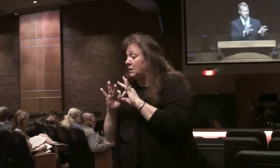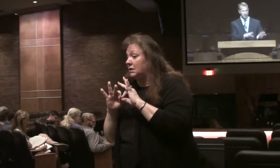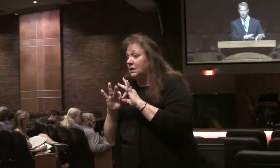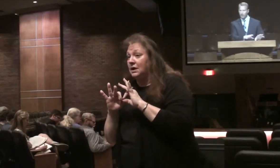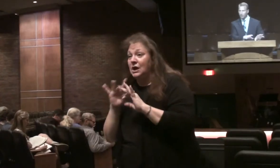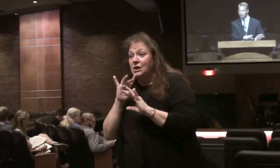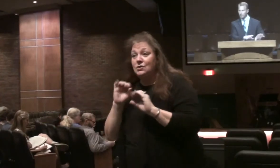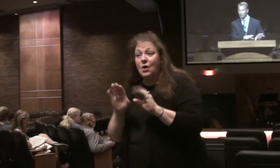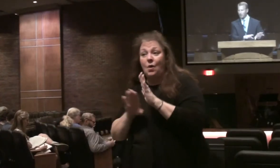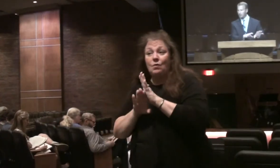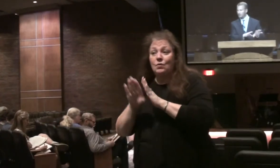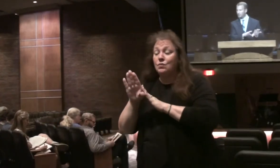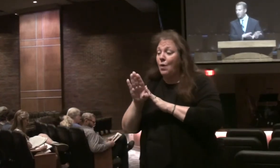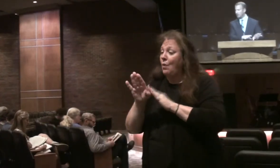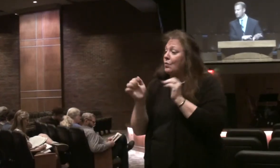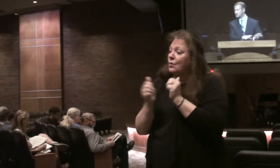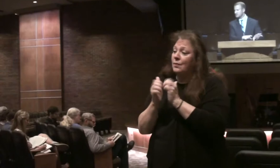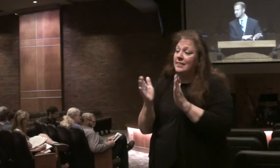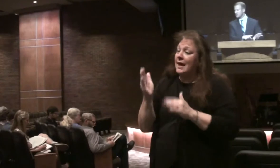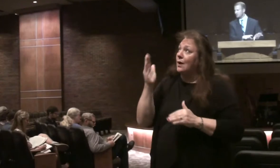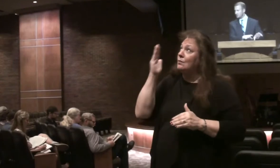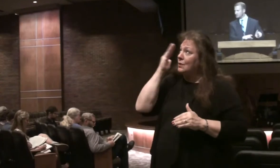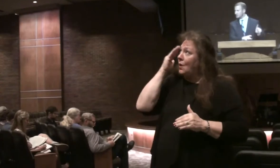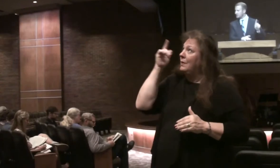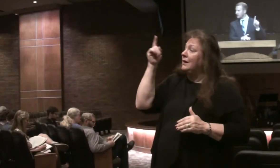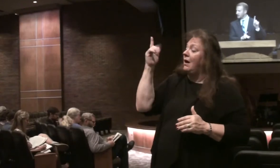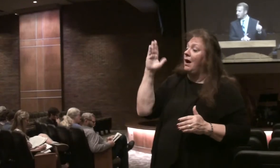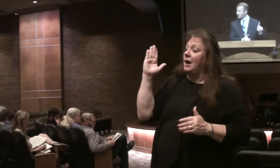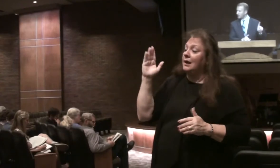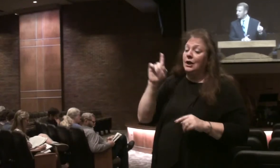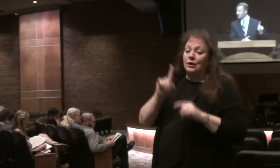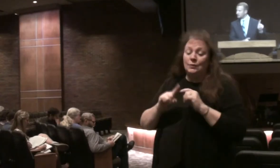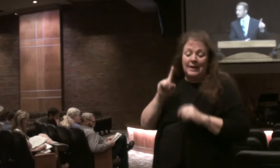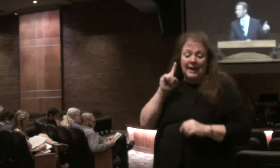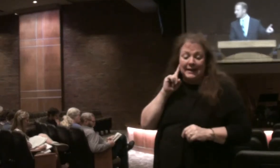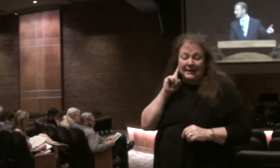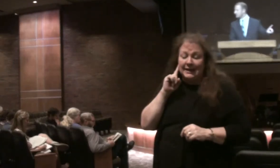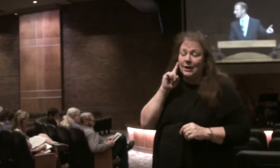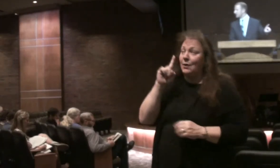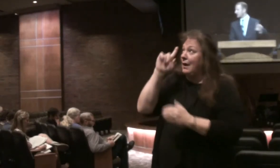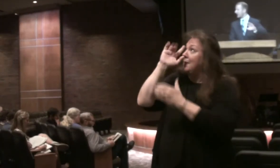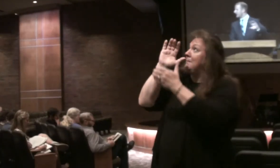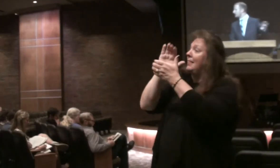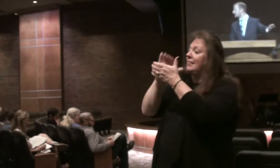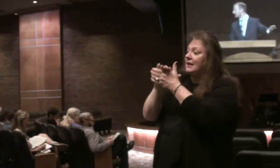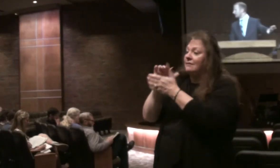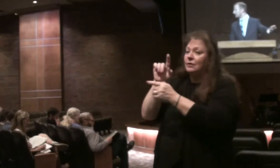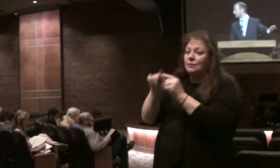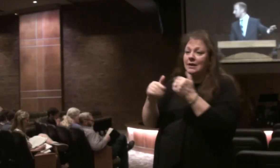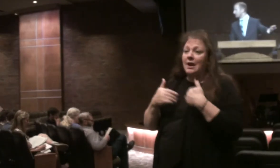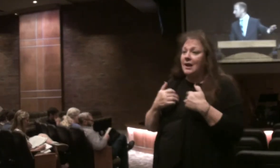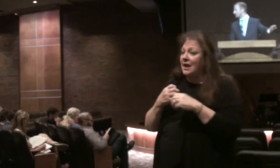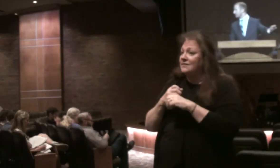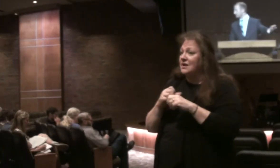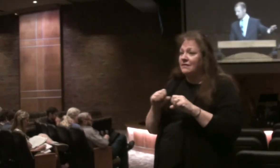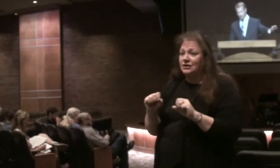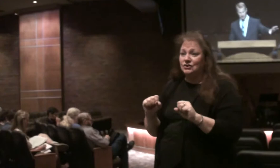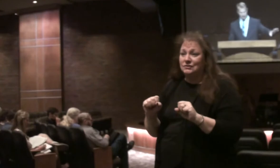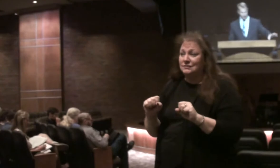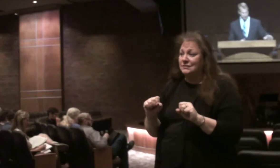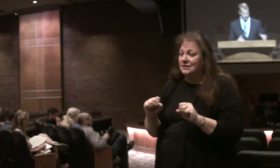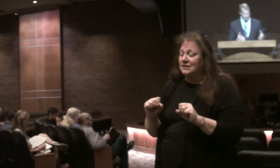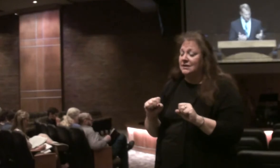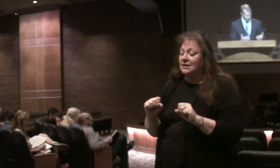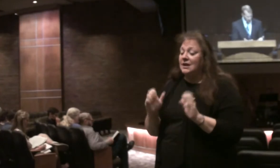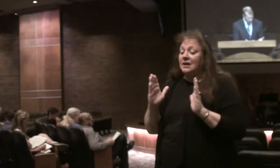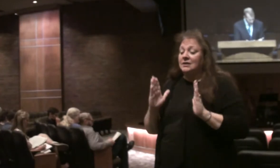there's no growth apart from knowledge. A person who does not hear about Christ and believe, they cannot be saved. If